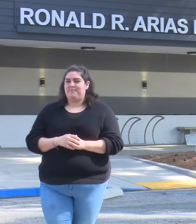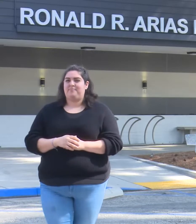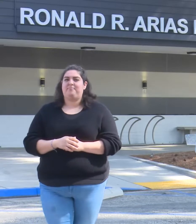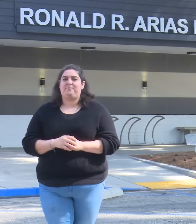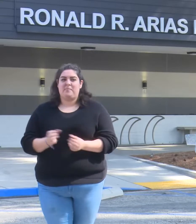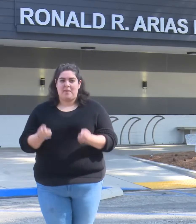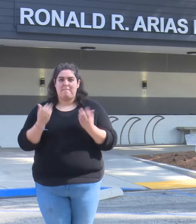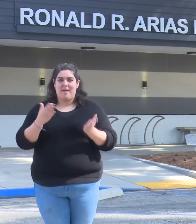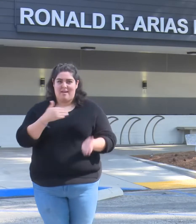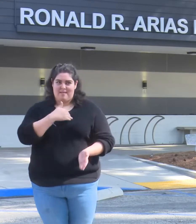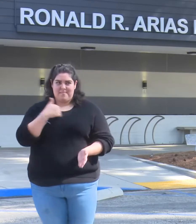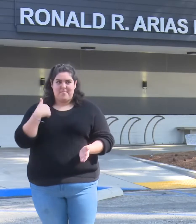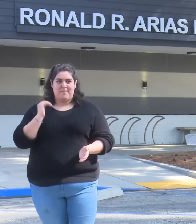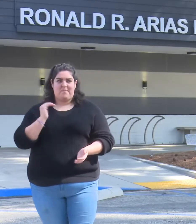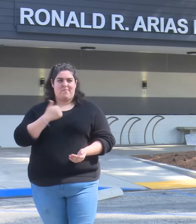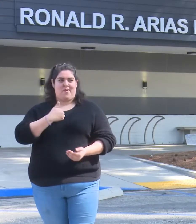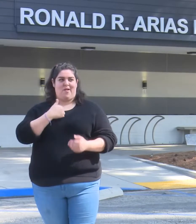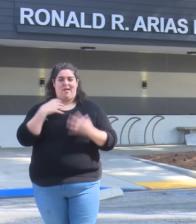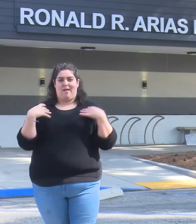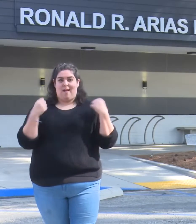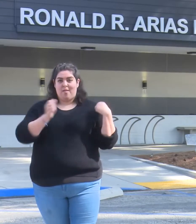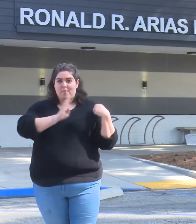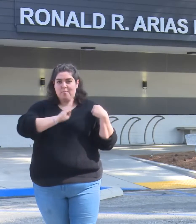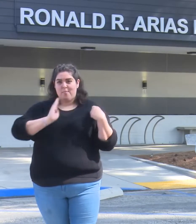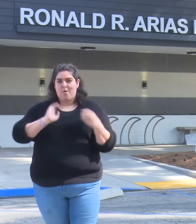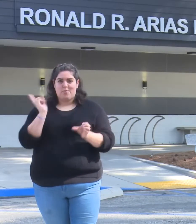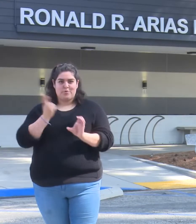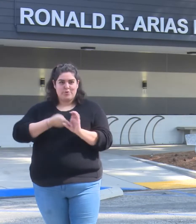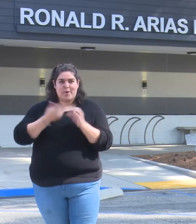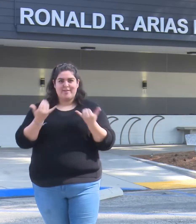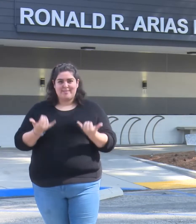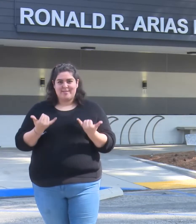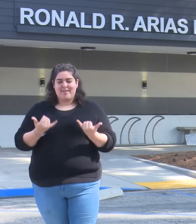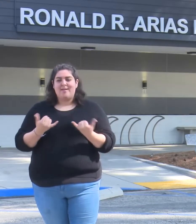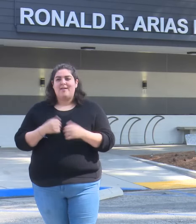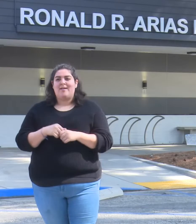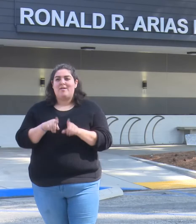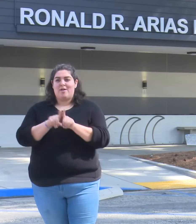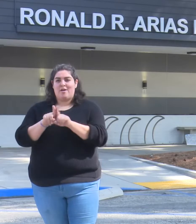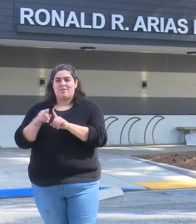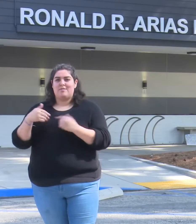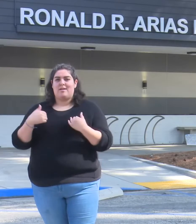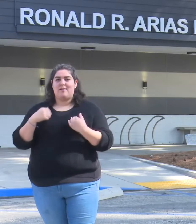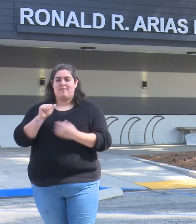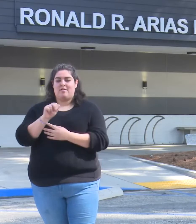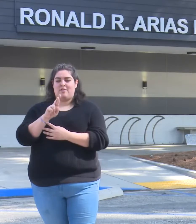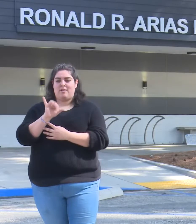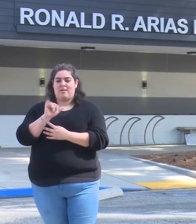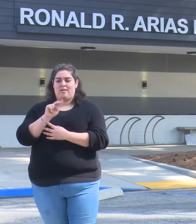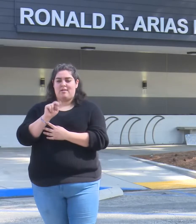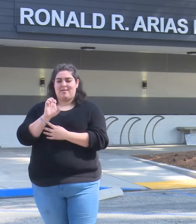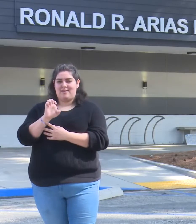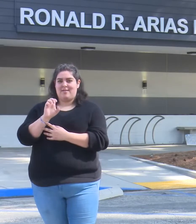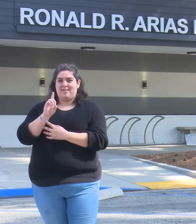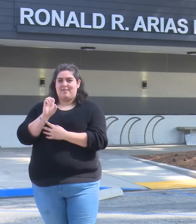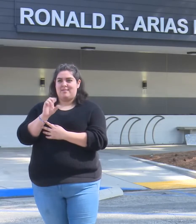Many members of our health board are here and joining us today. And we also have Erlinda Chico from Supervisor Hahn's